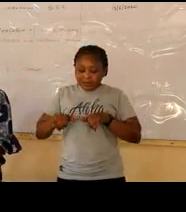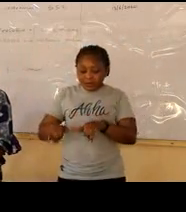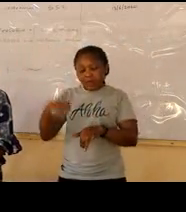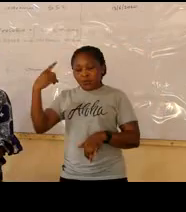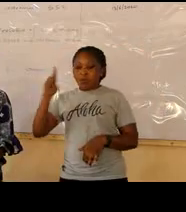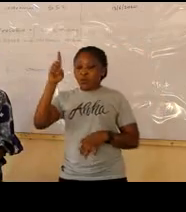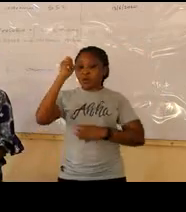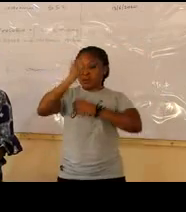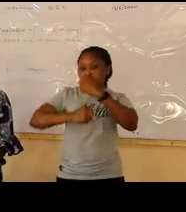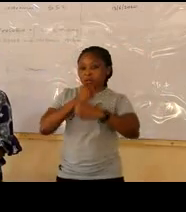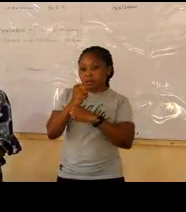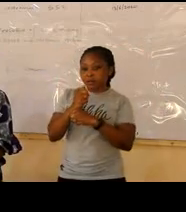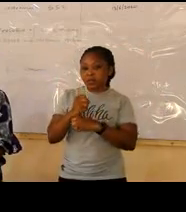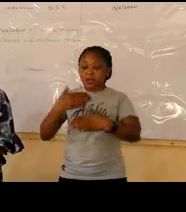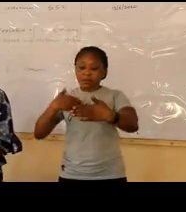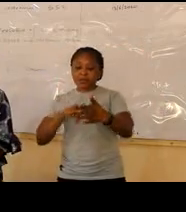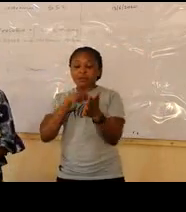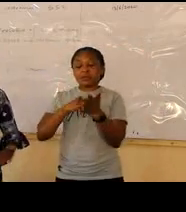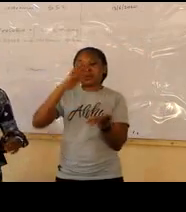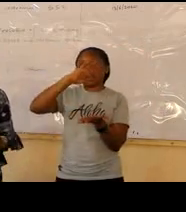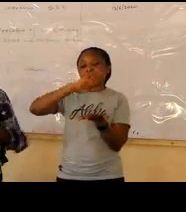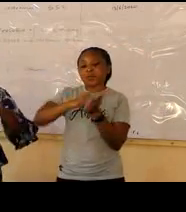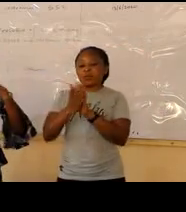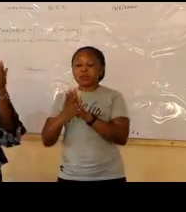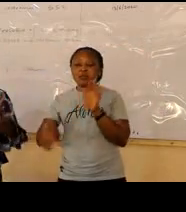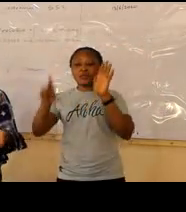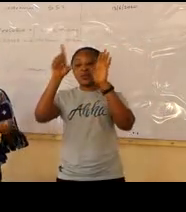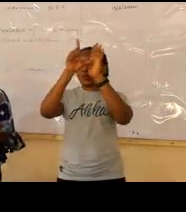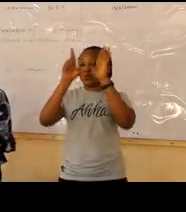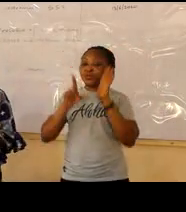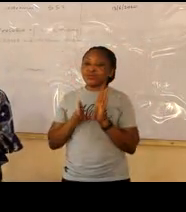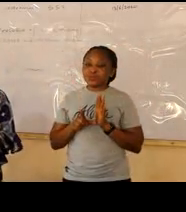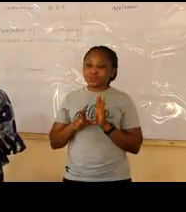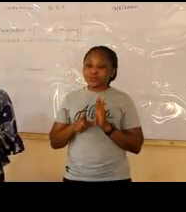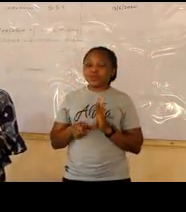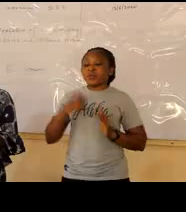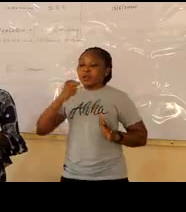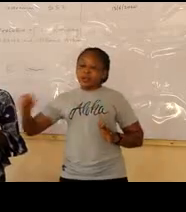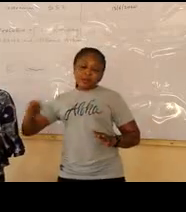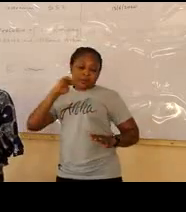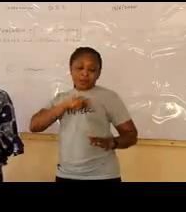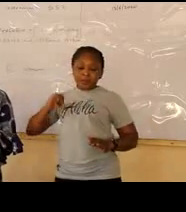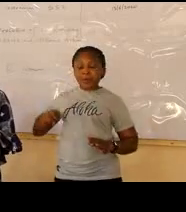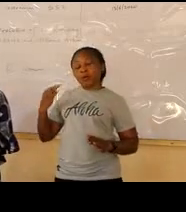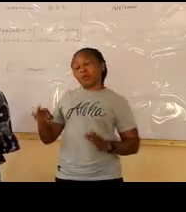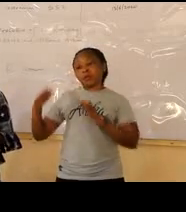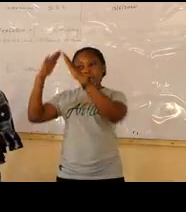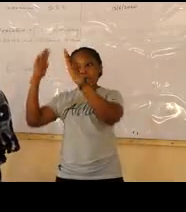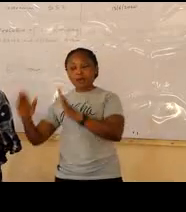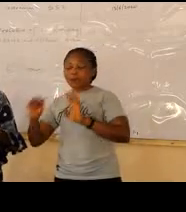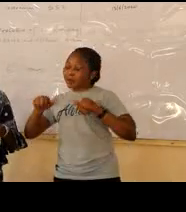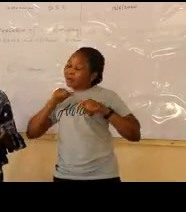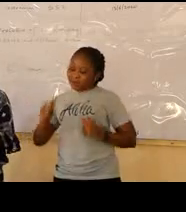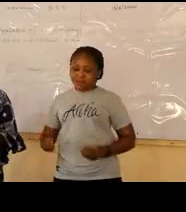law. Because you can't, a member of the house cannot just present a bill and then maybe